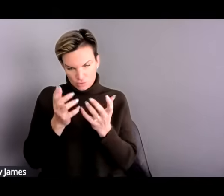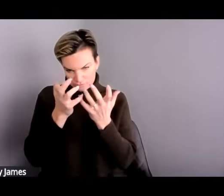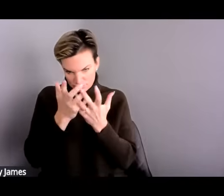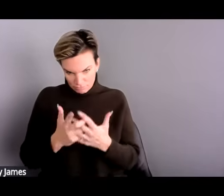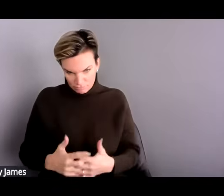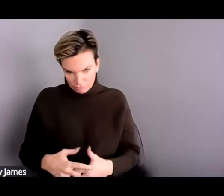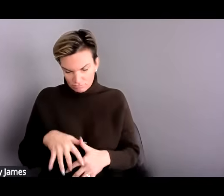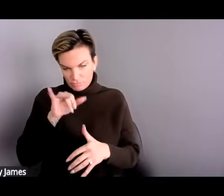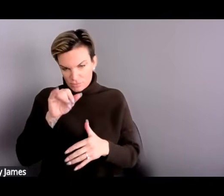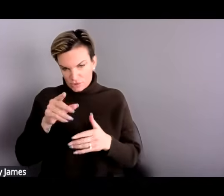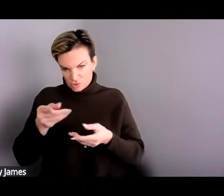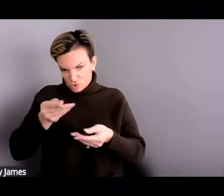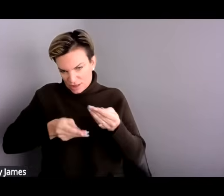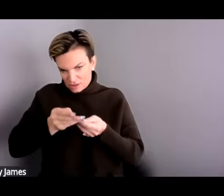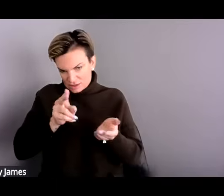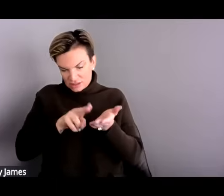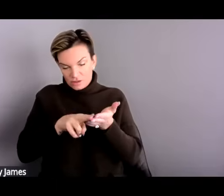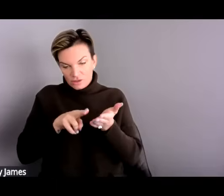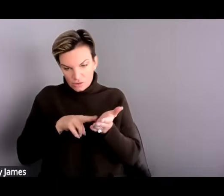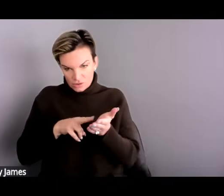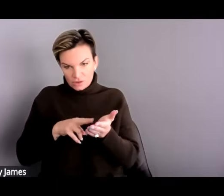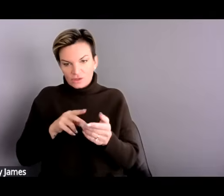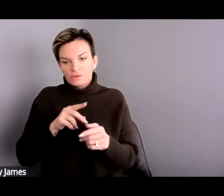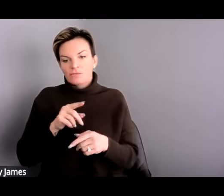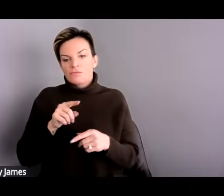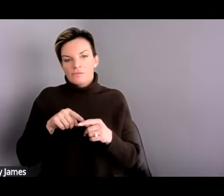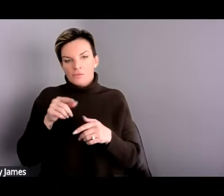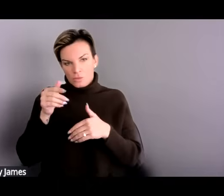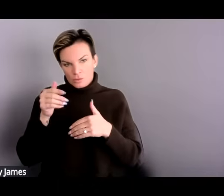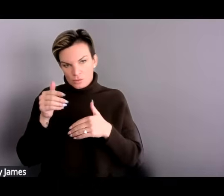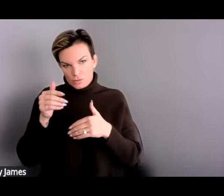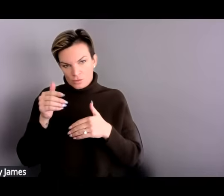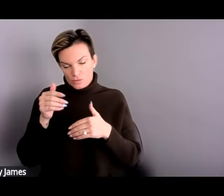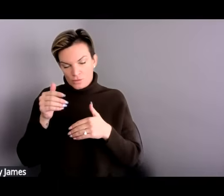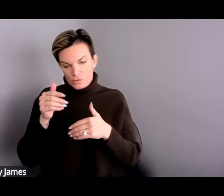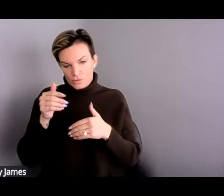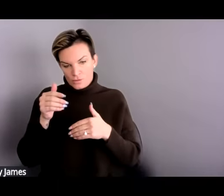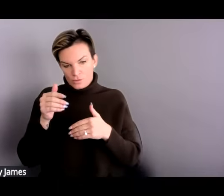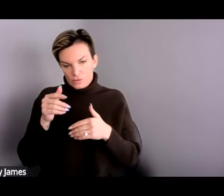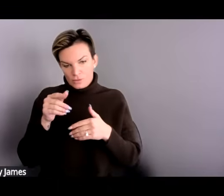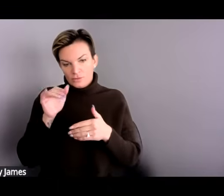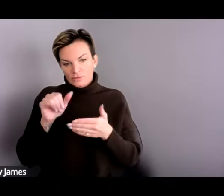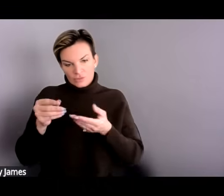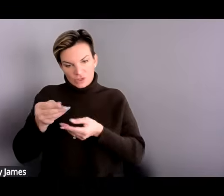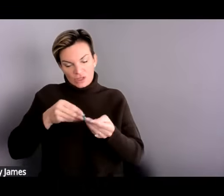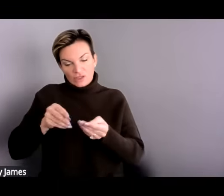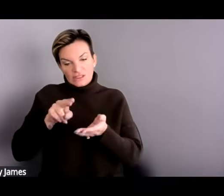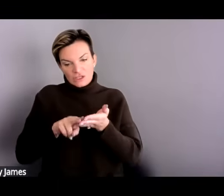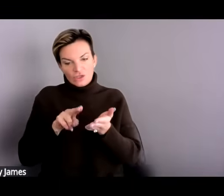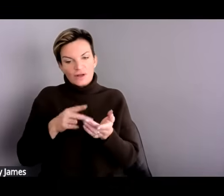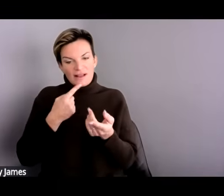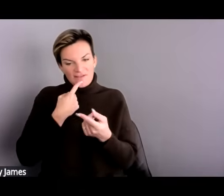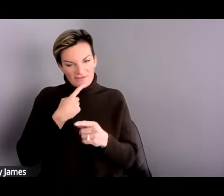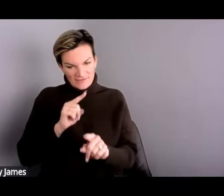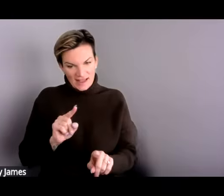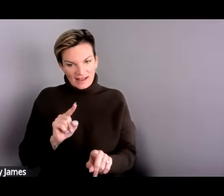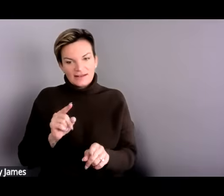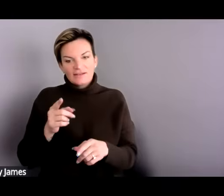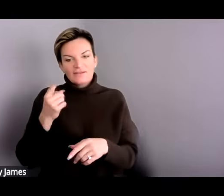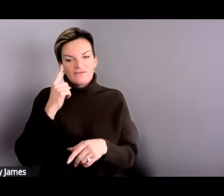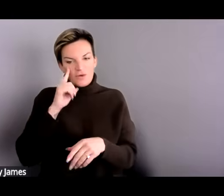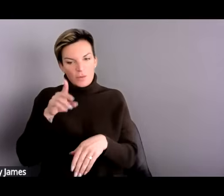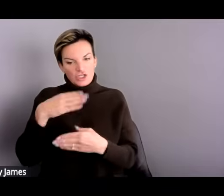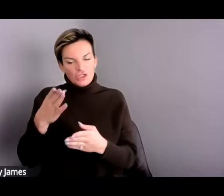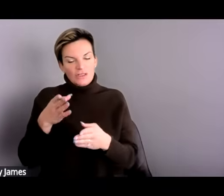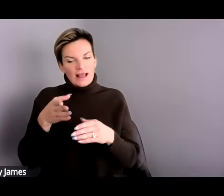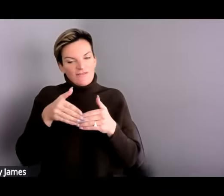challenges document when processing challenges to circulator signatures effective for petitions submitted after today.